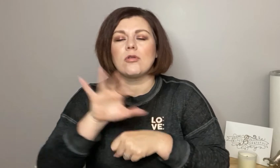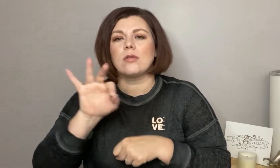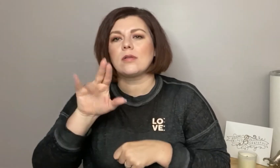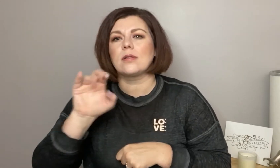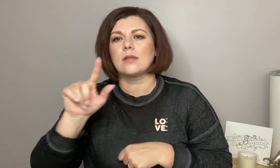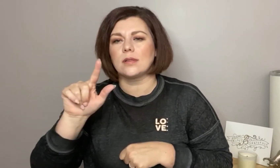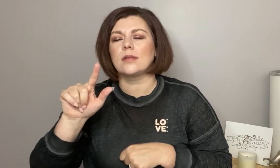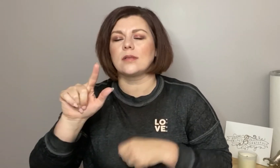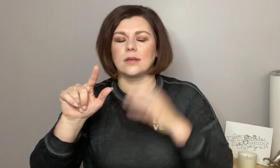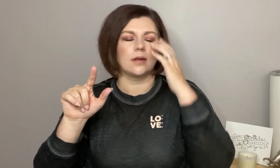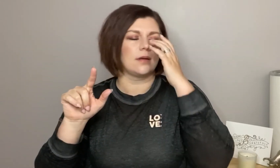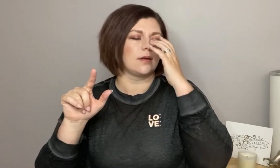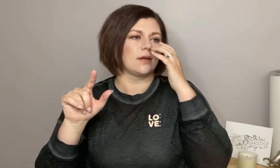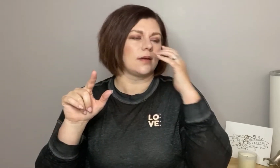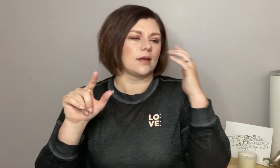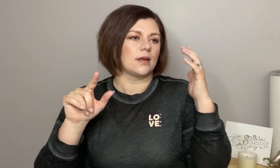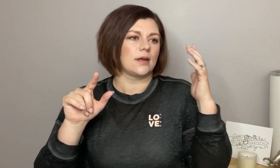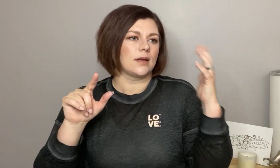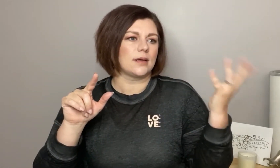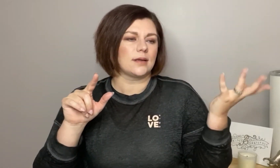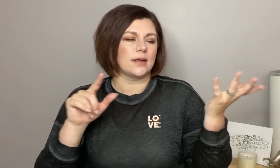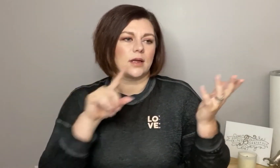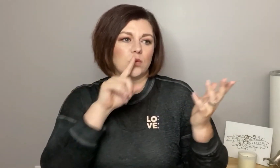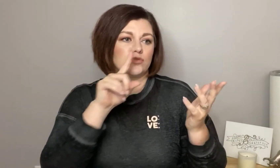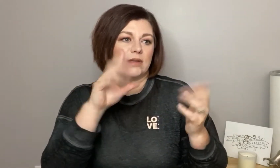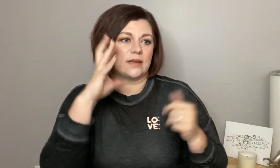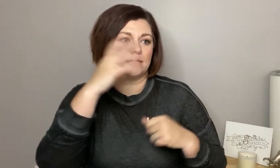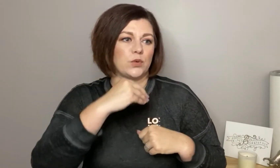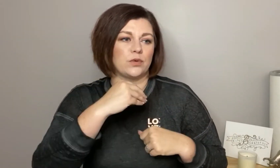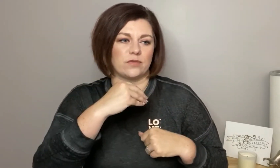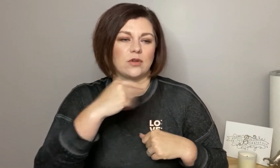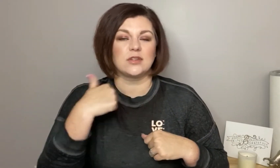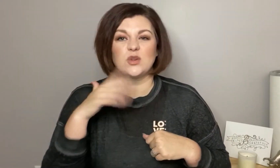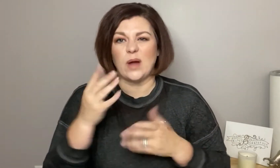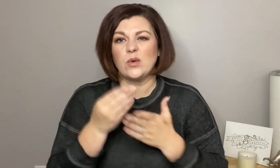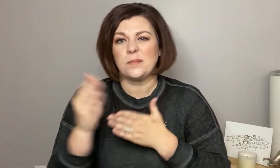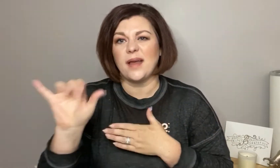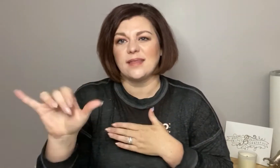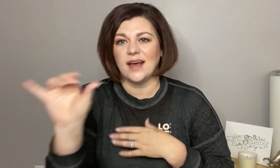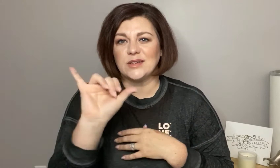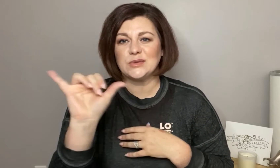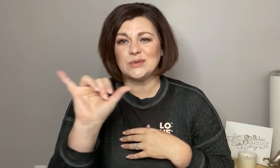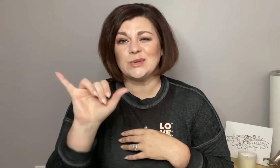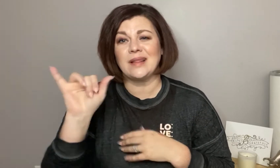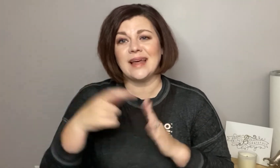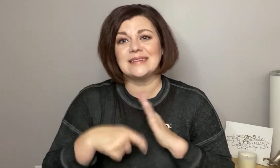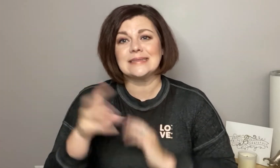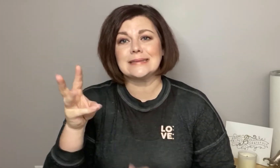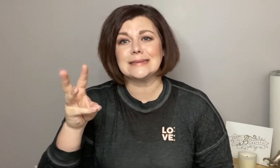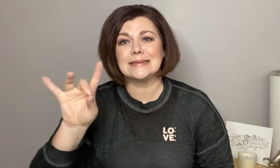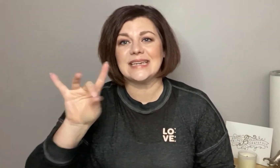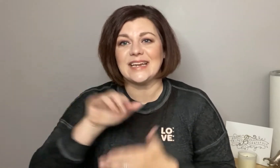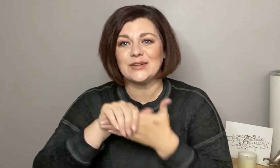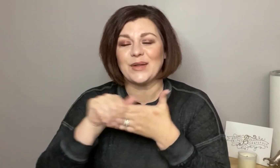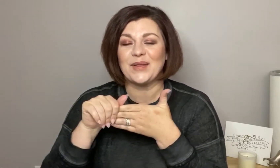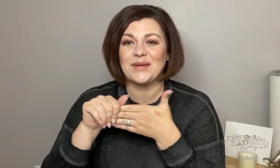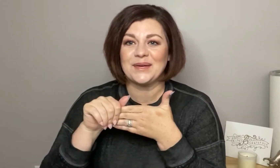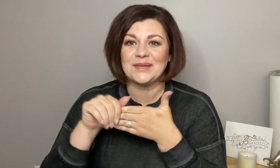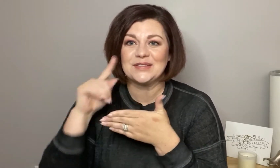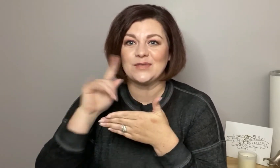my redness. It can be built up to full. It's just really beautiful. So it's $68